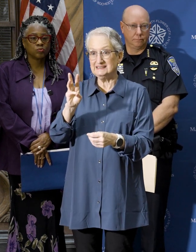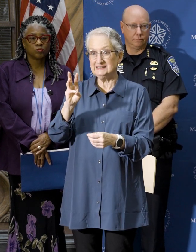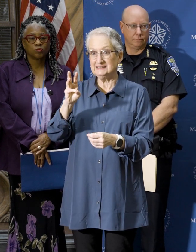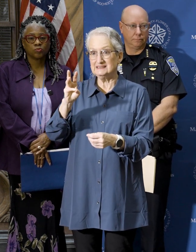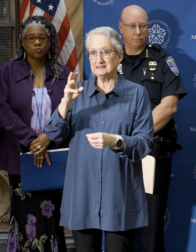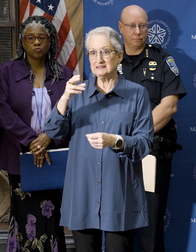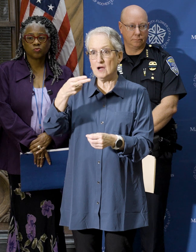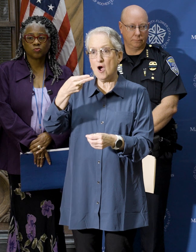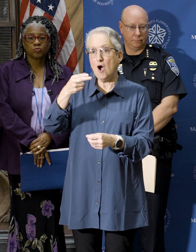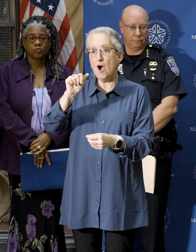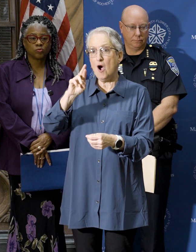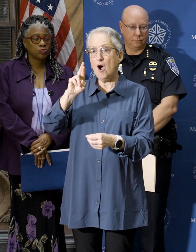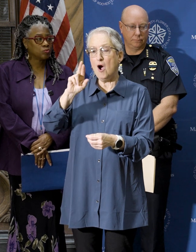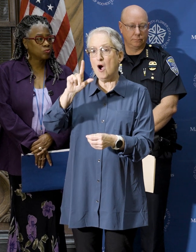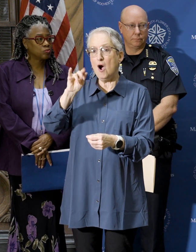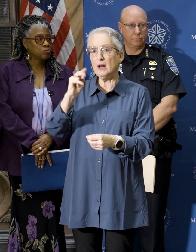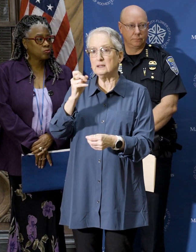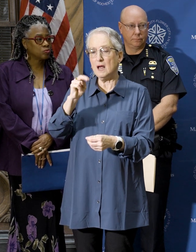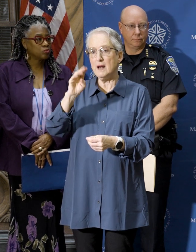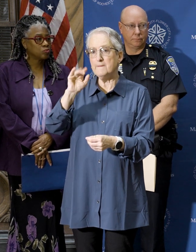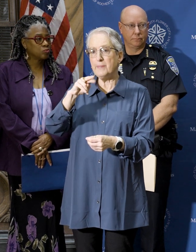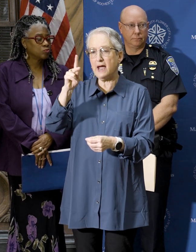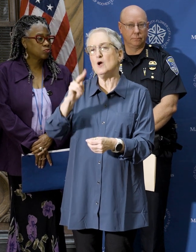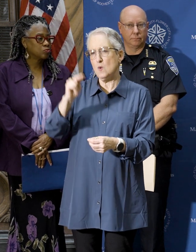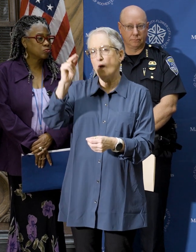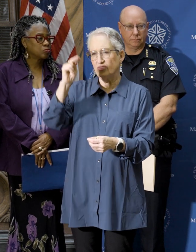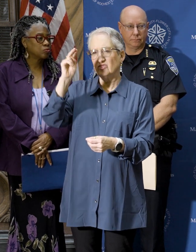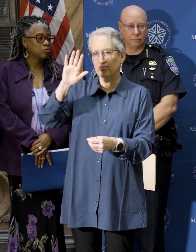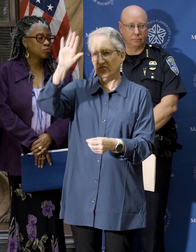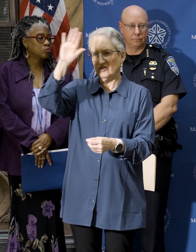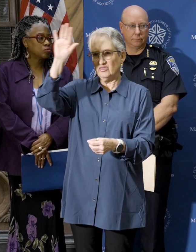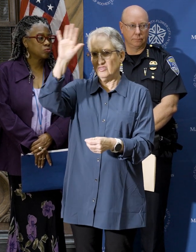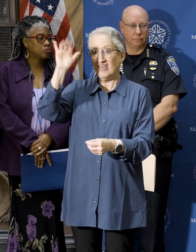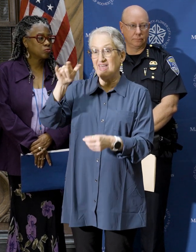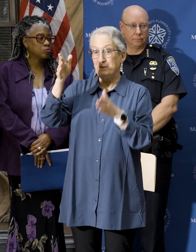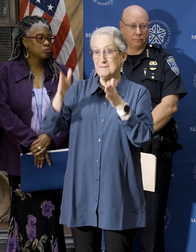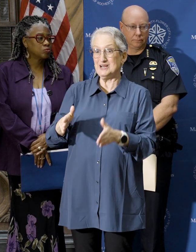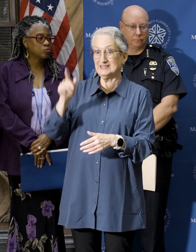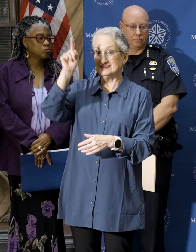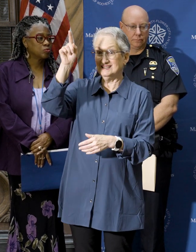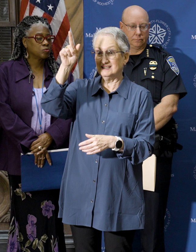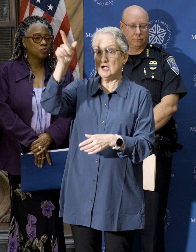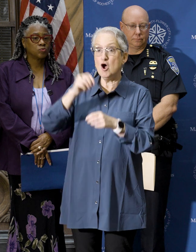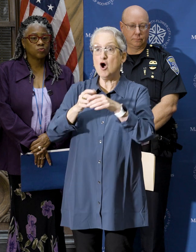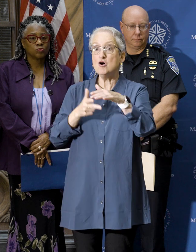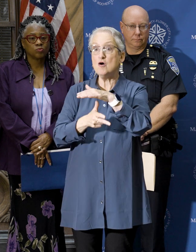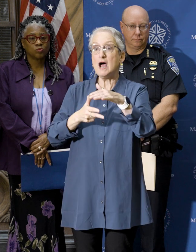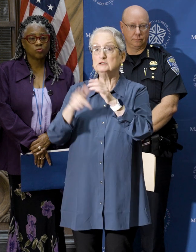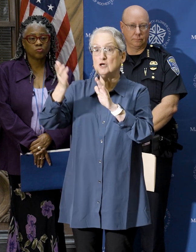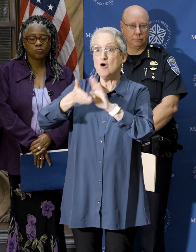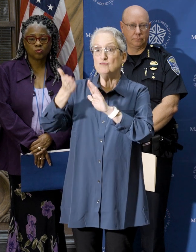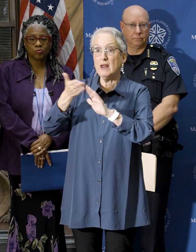nightclub called Da Garage. This was not a new problem. They were running Da Garage back in 2022. There were shooting